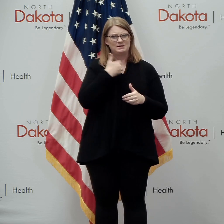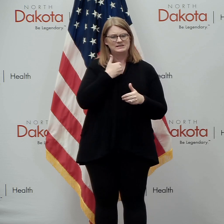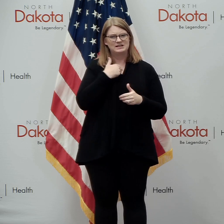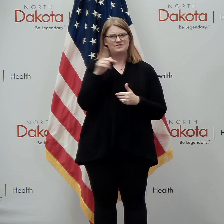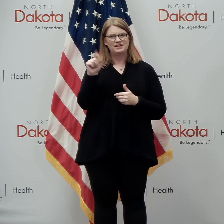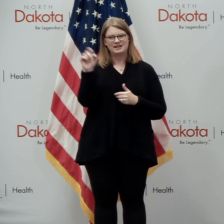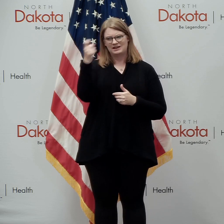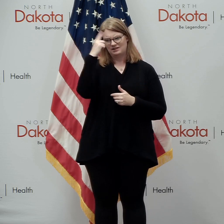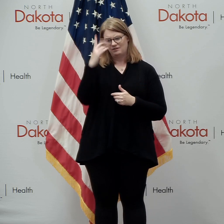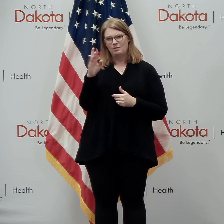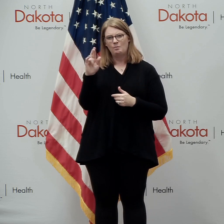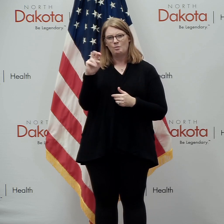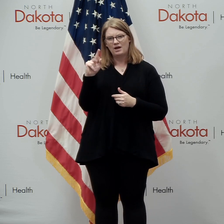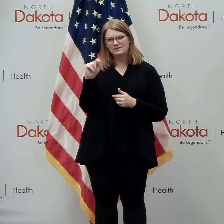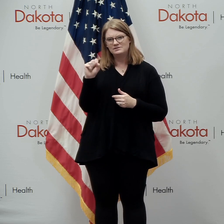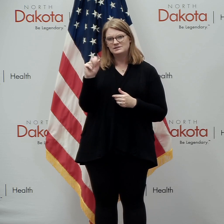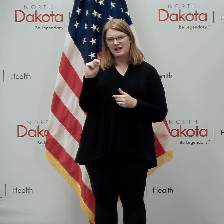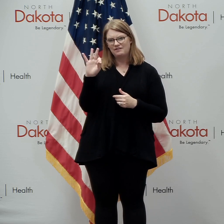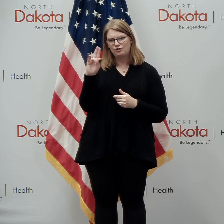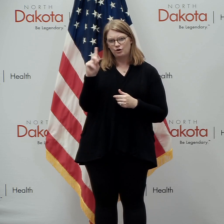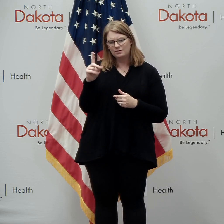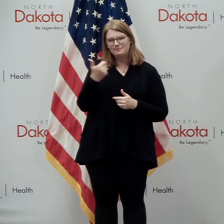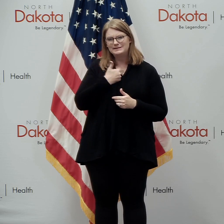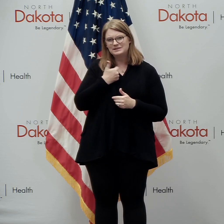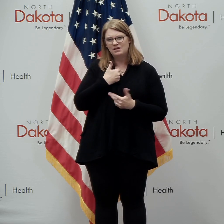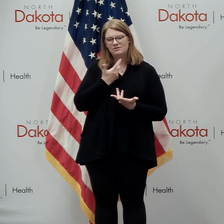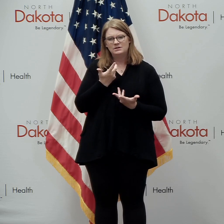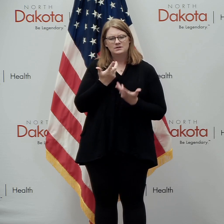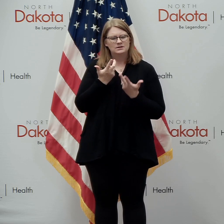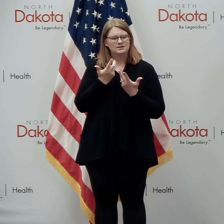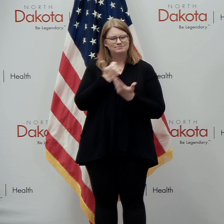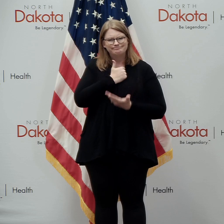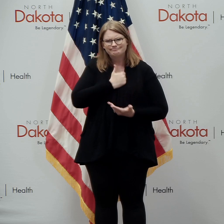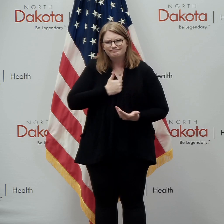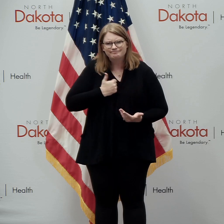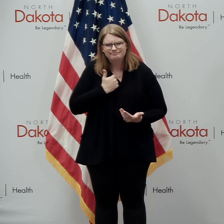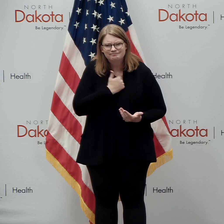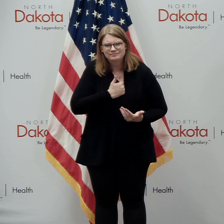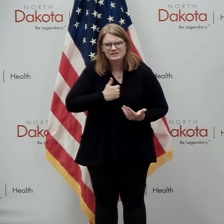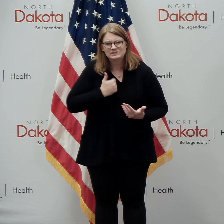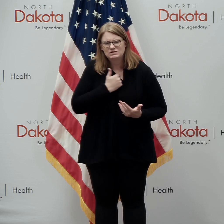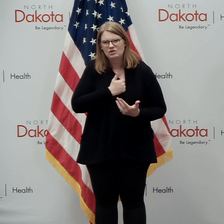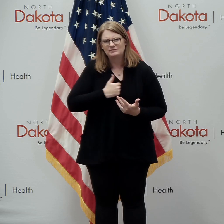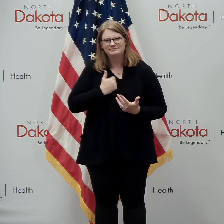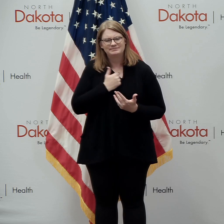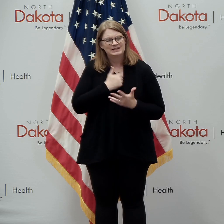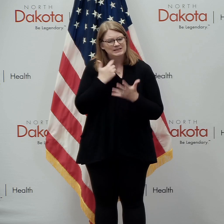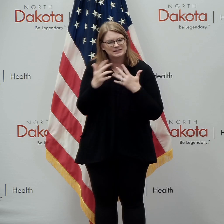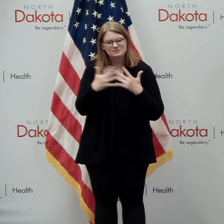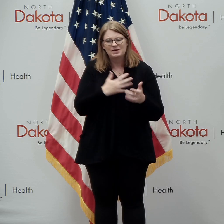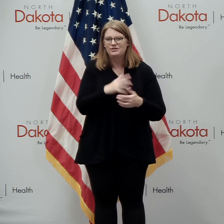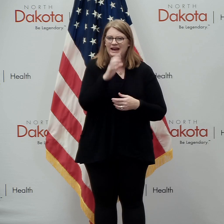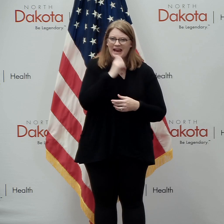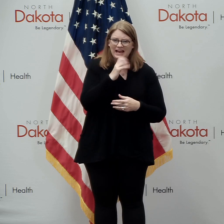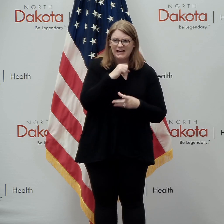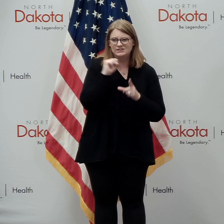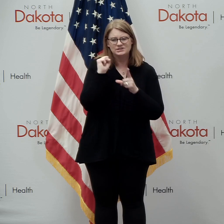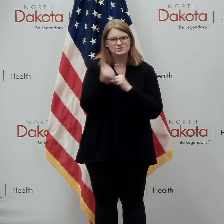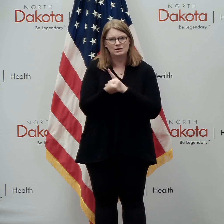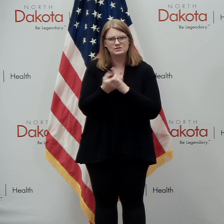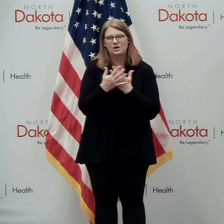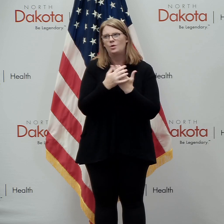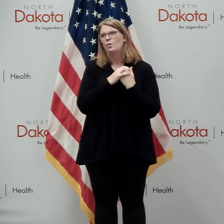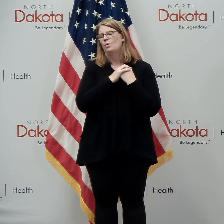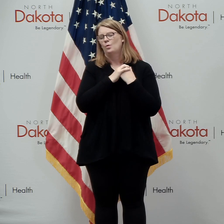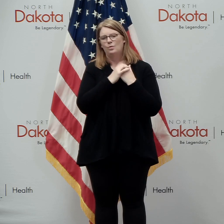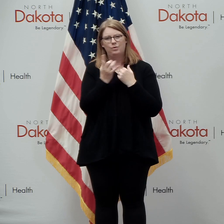Sanford, our hearts go out to those family and friends, all of who have lost loved ones, regardless of age or circumstances. Never, ever easy